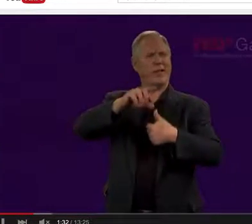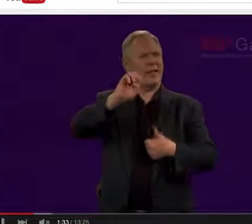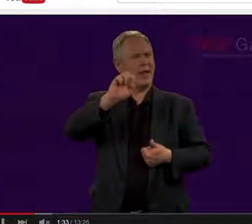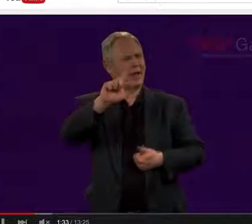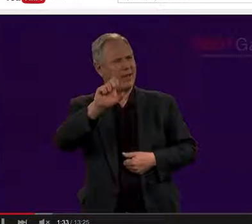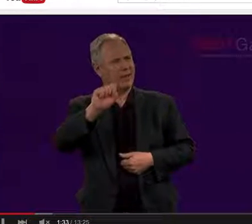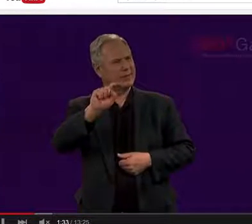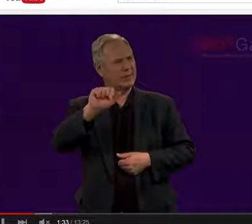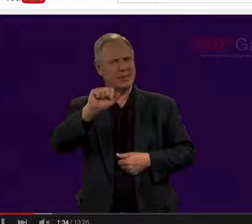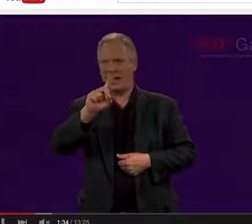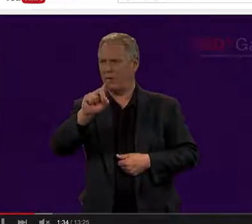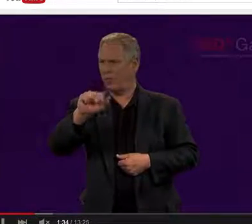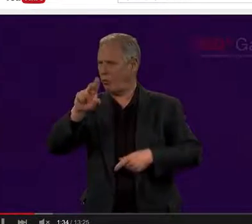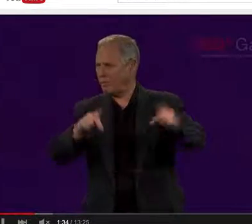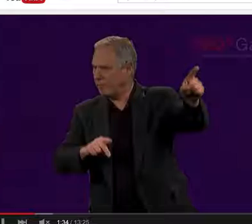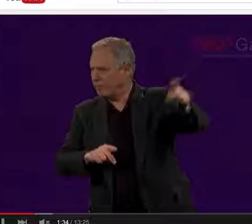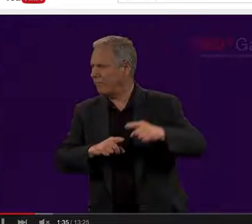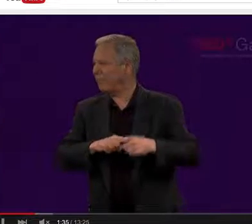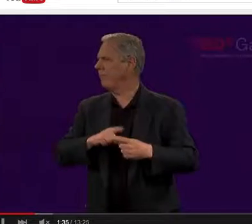You know,